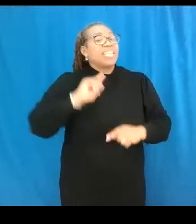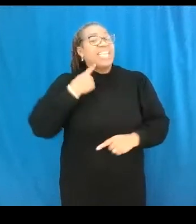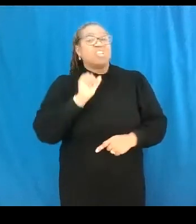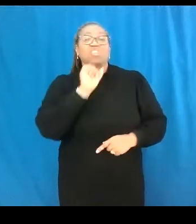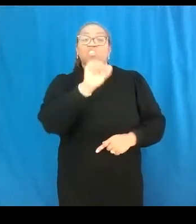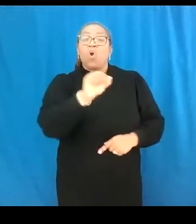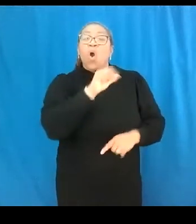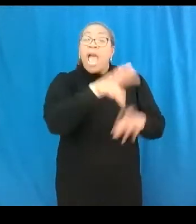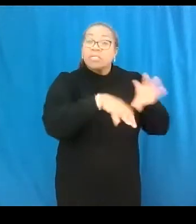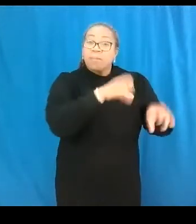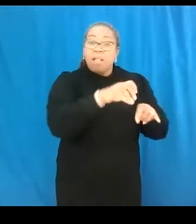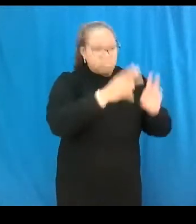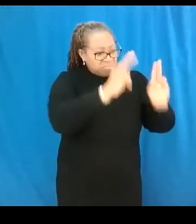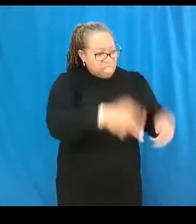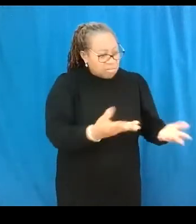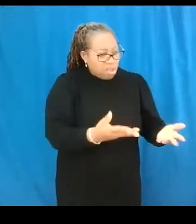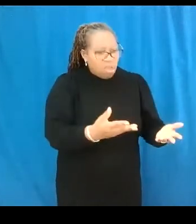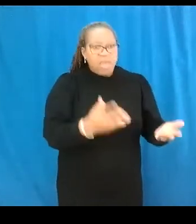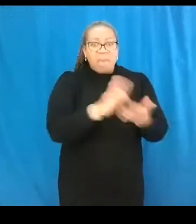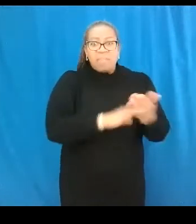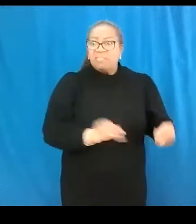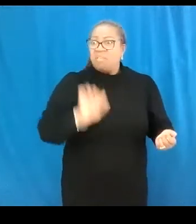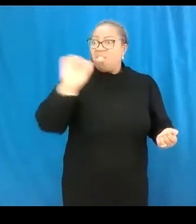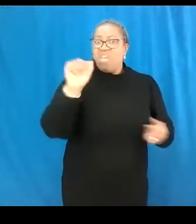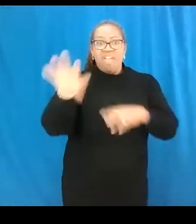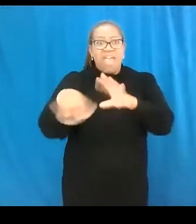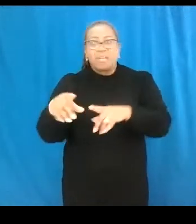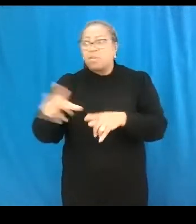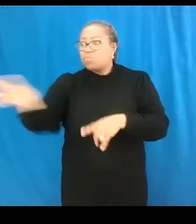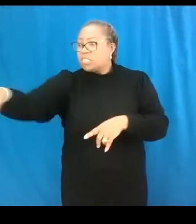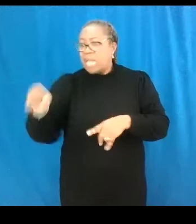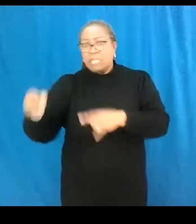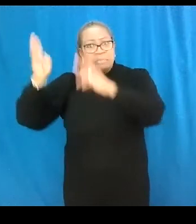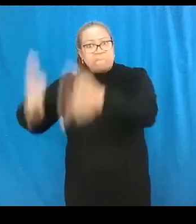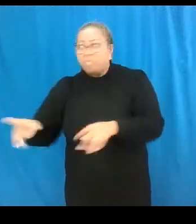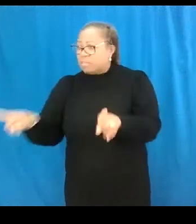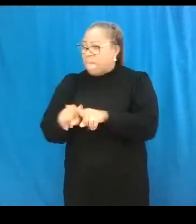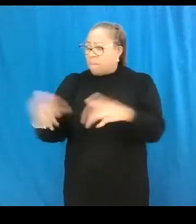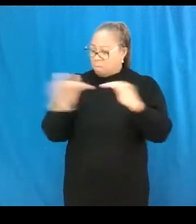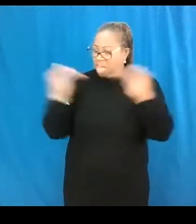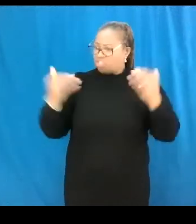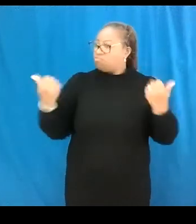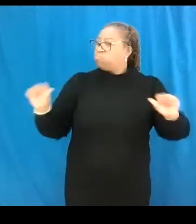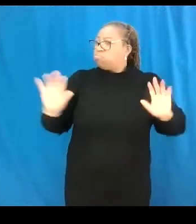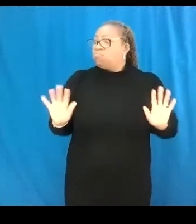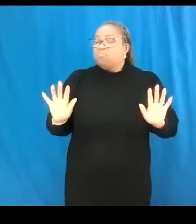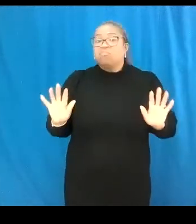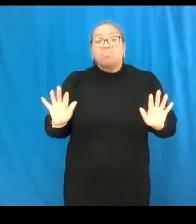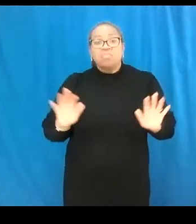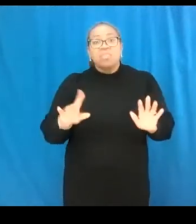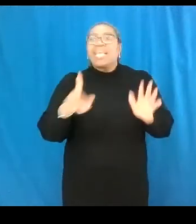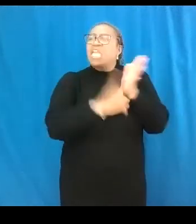of custom for that other person's animal to be killed off. Literally in Leviticus, it says, fracture